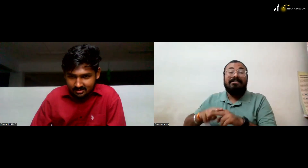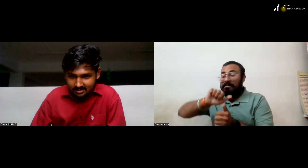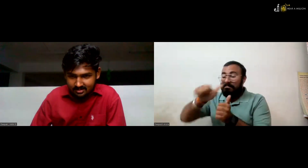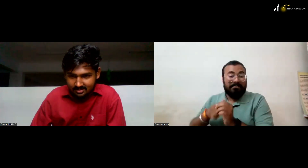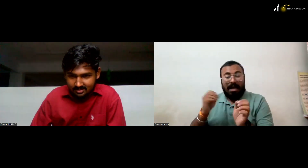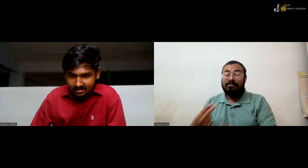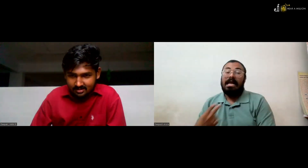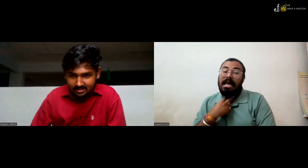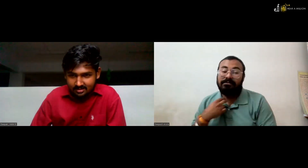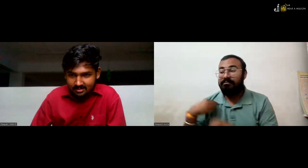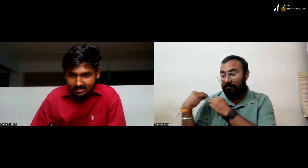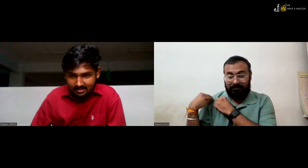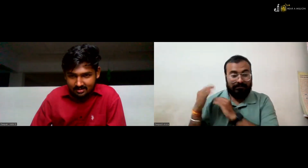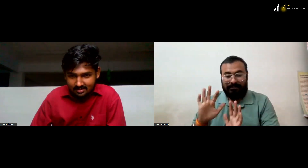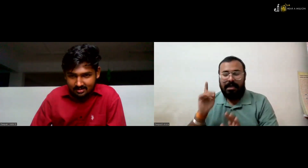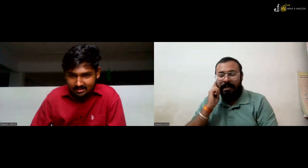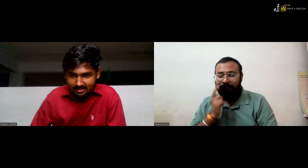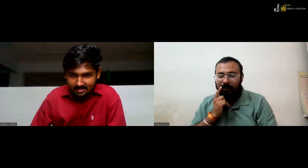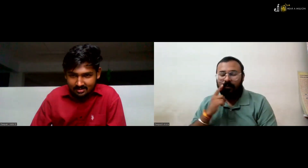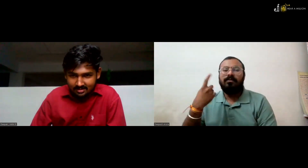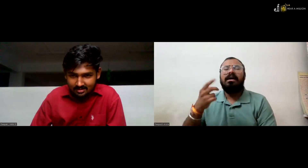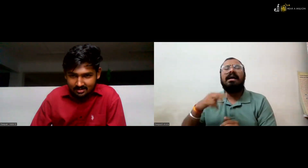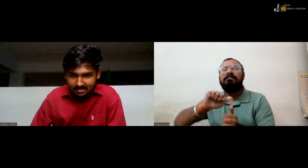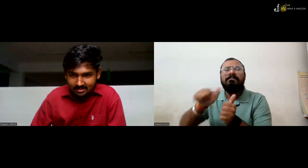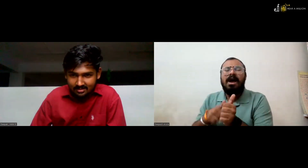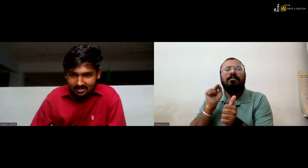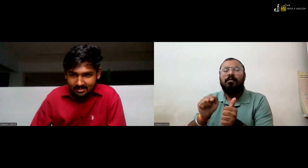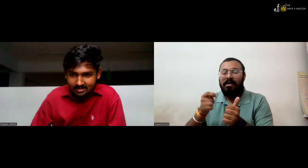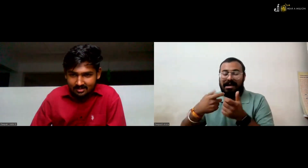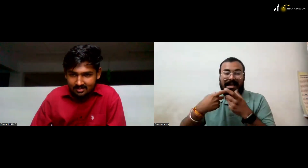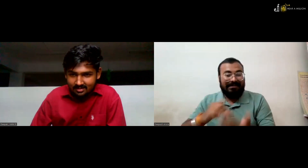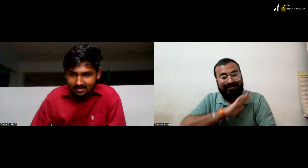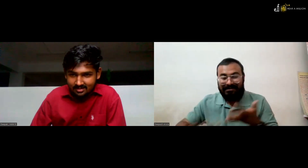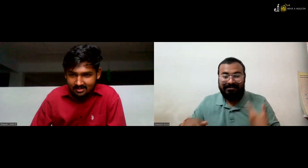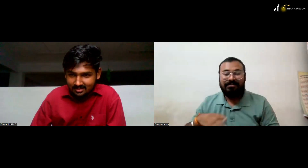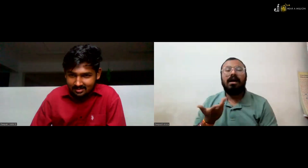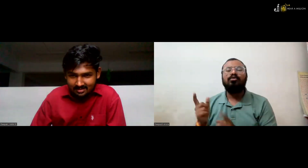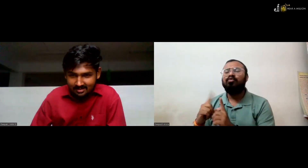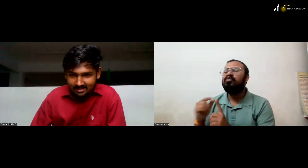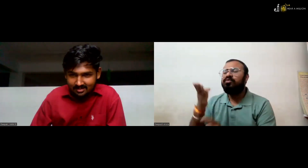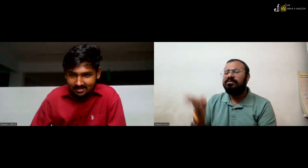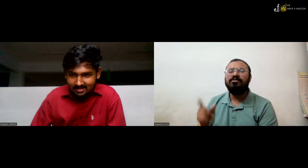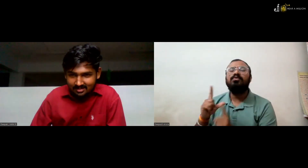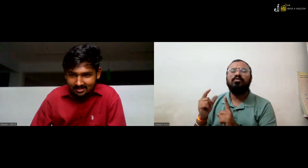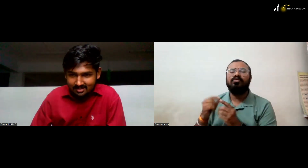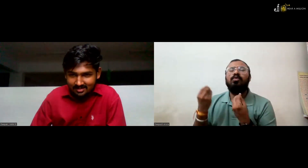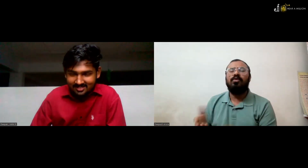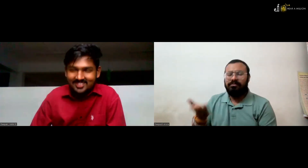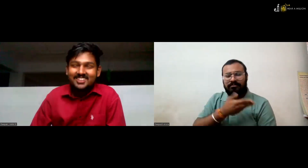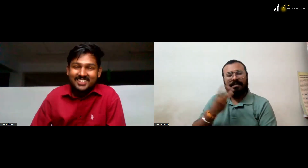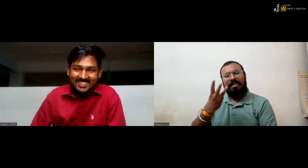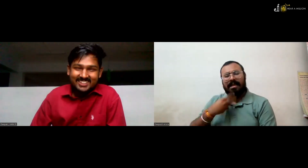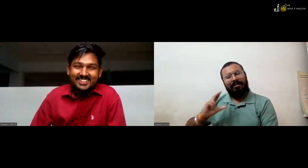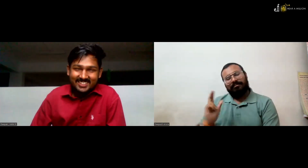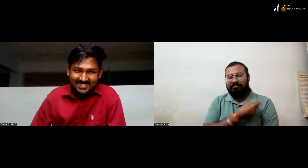backup plan? They said this, yeah. I told them that if you are not ready with the backup plan, then I would not be responsible for them. I asked them,